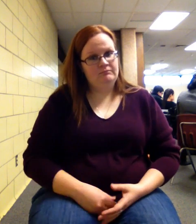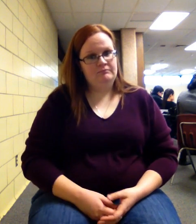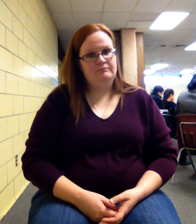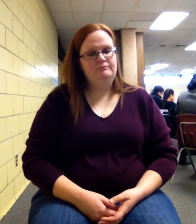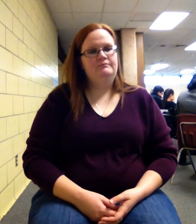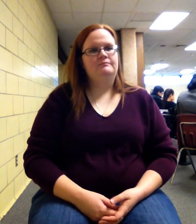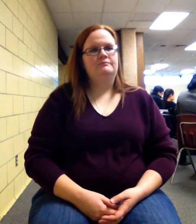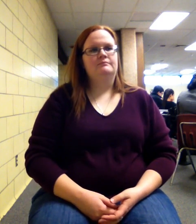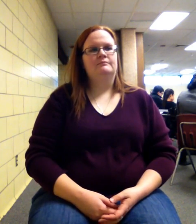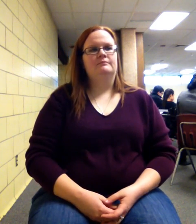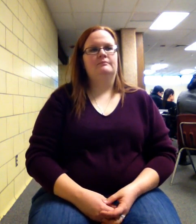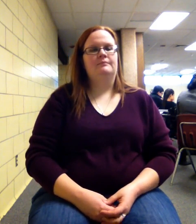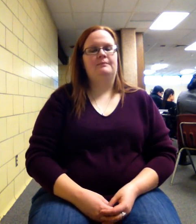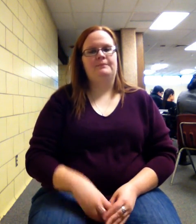Okay, moving on then.